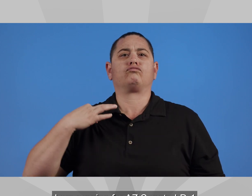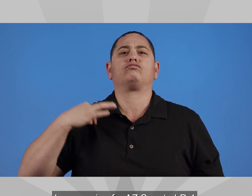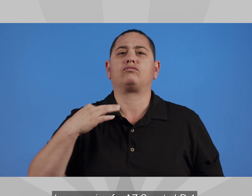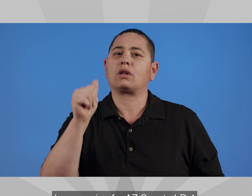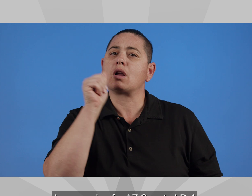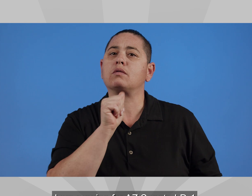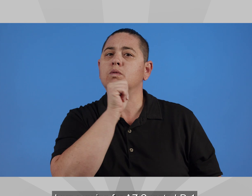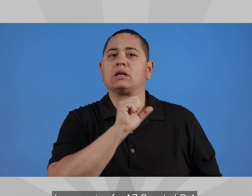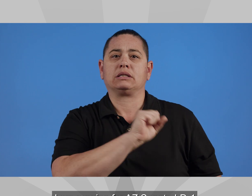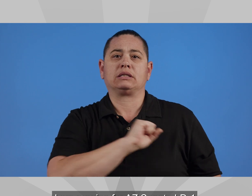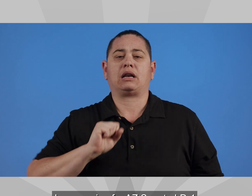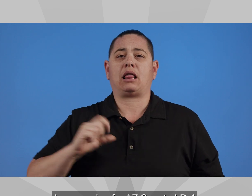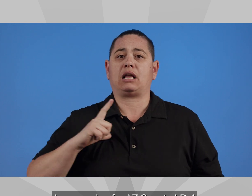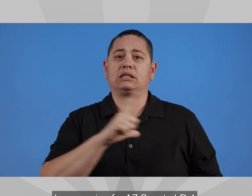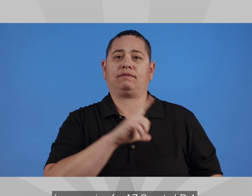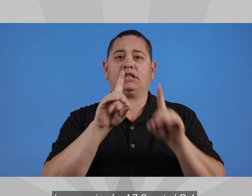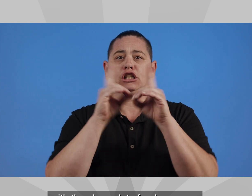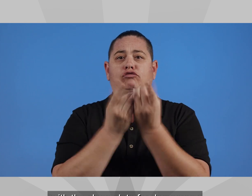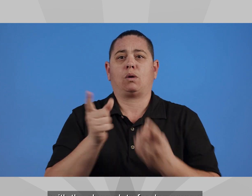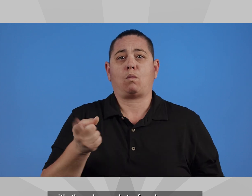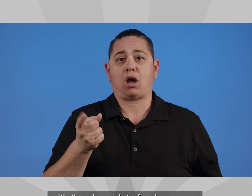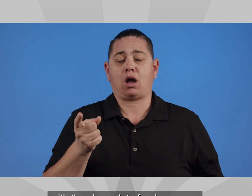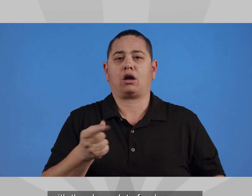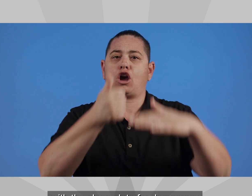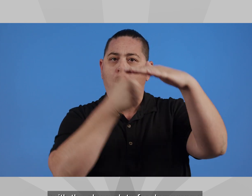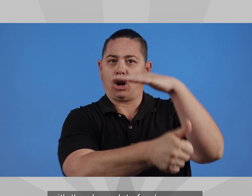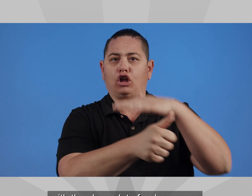I am running for AZ Senate LD1 with the